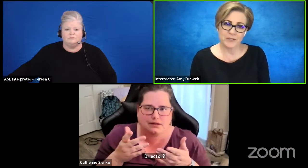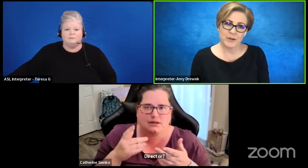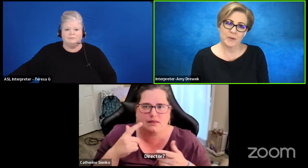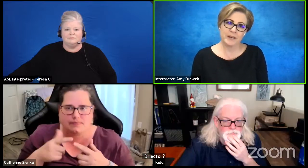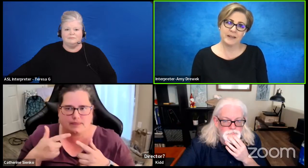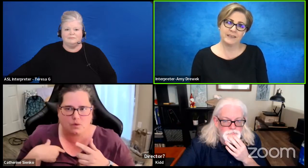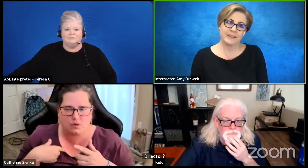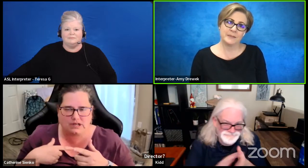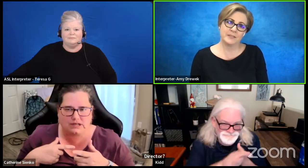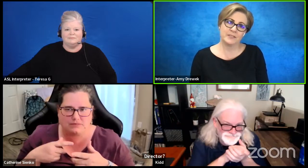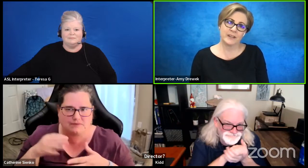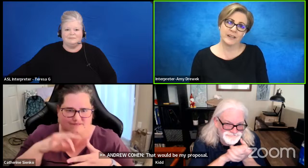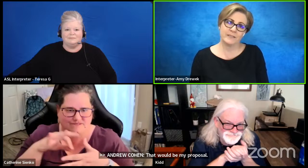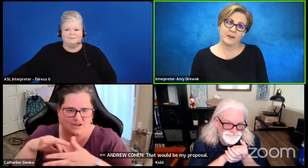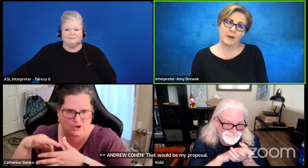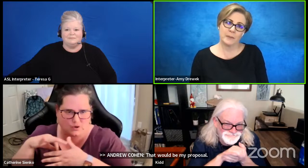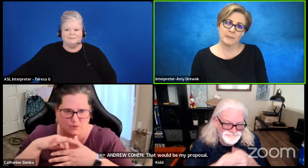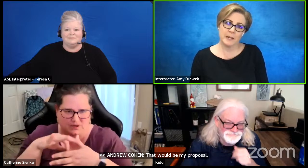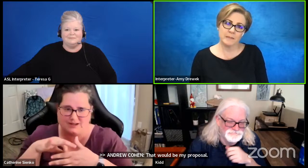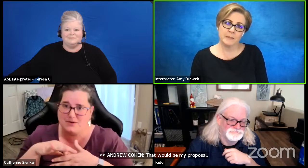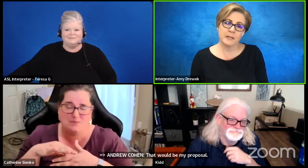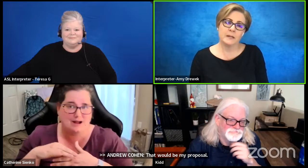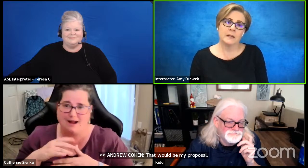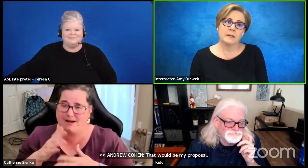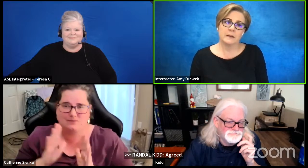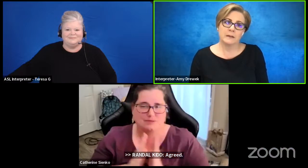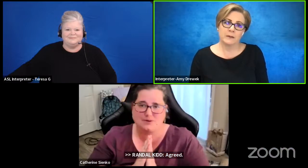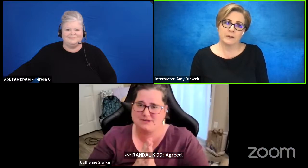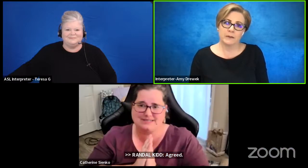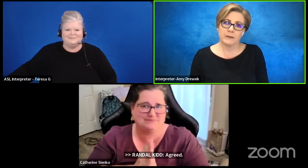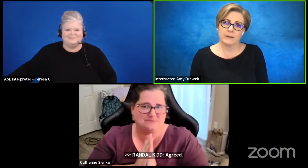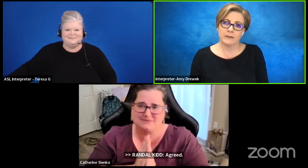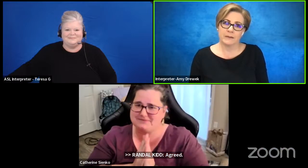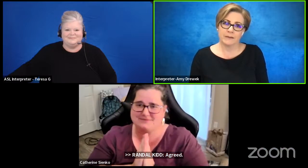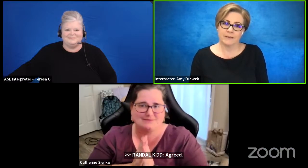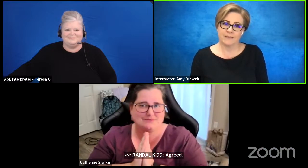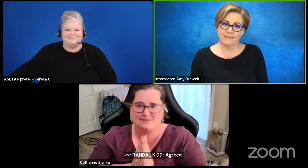thank you both, Commissioner Cohen and Commissioner Kidd, for helping me.